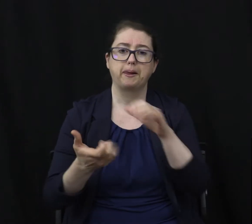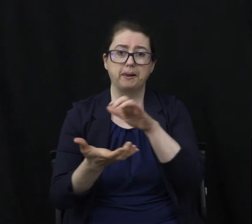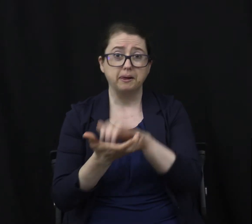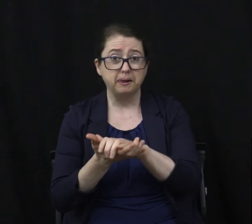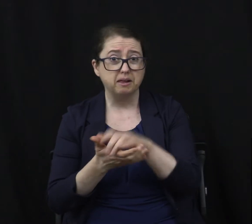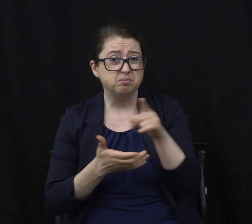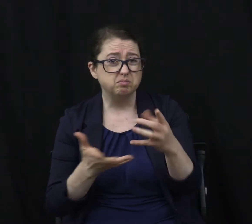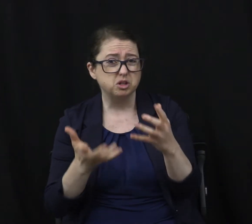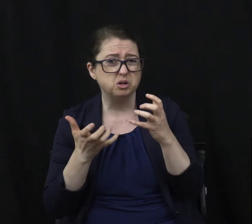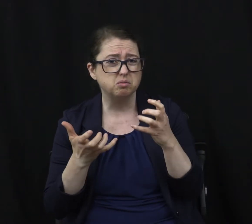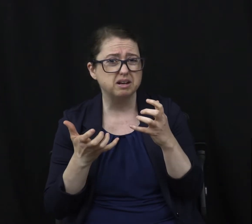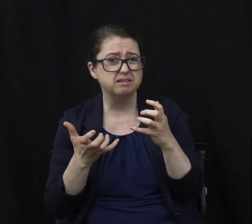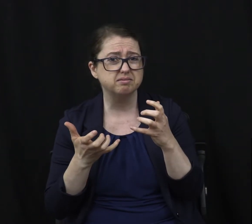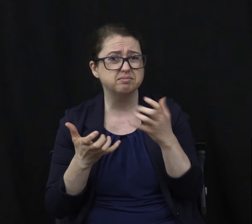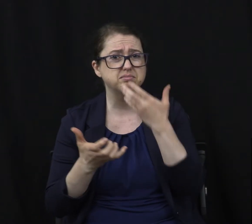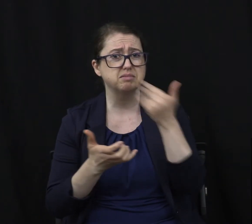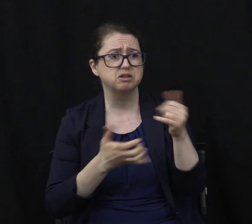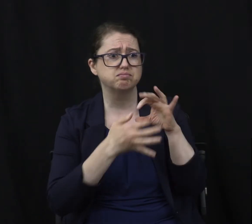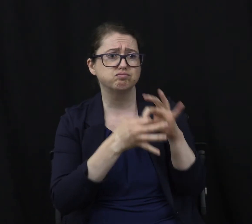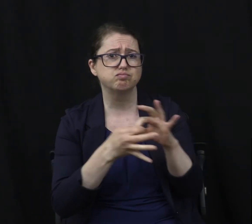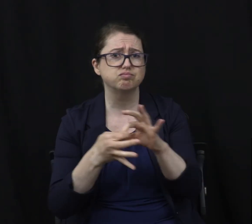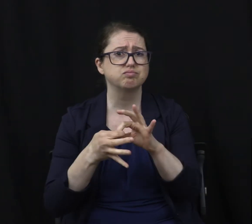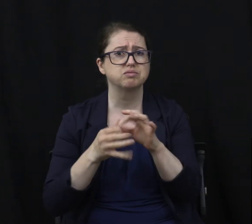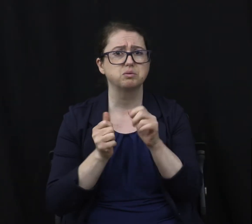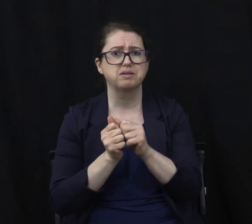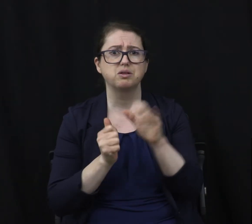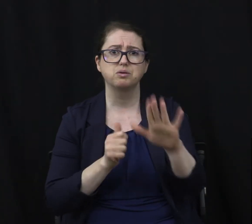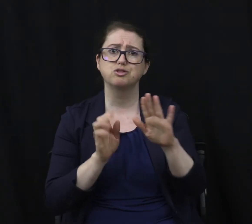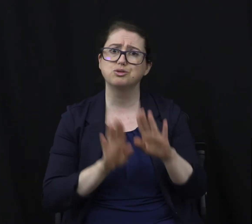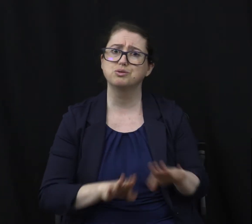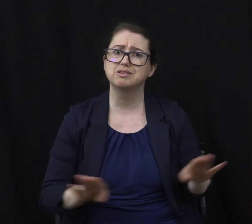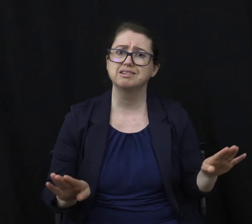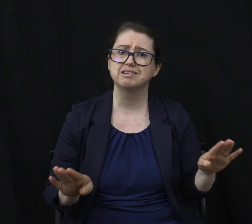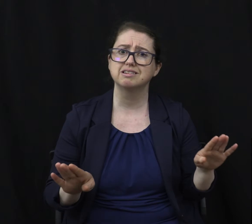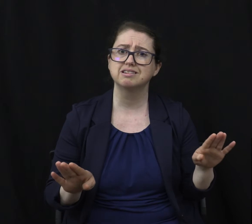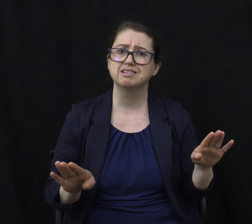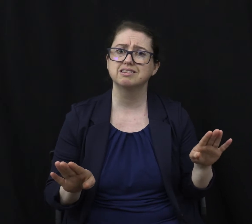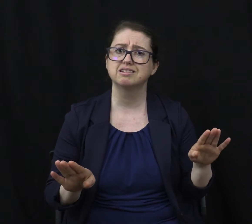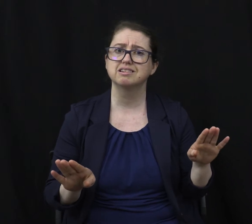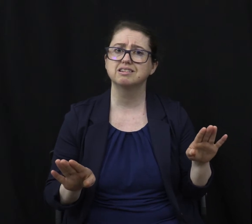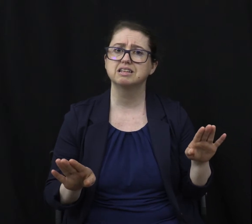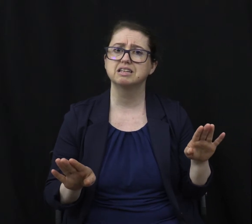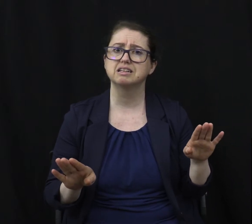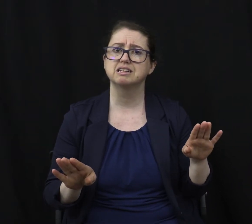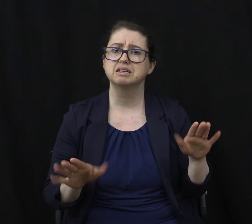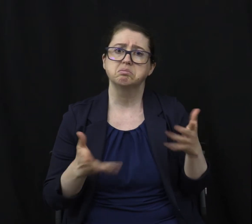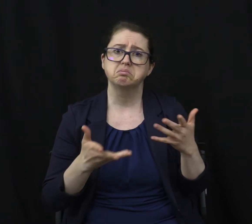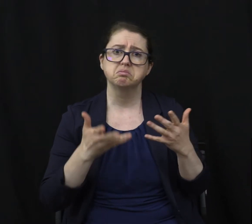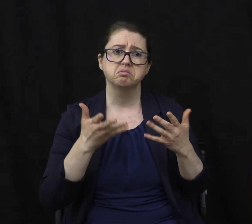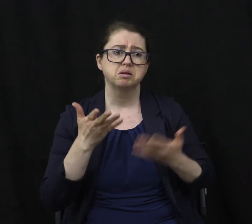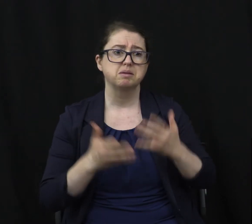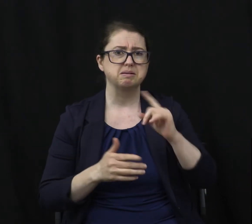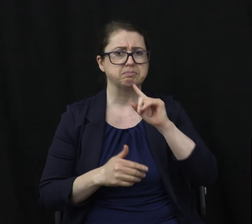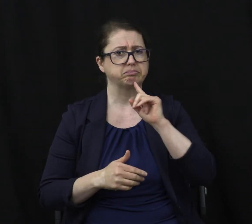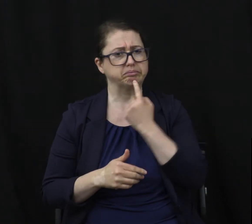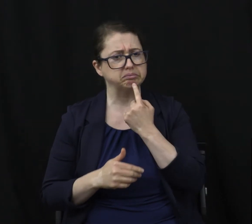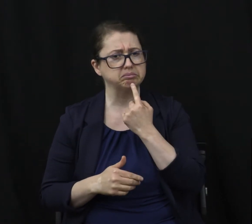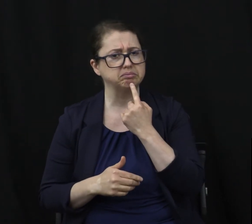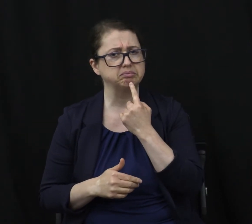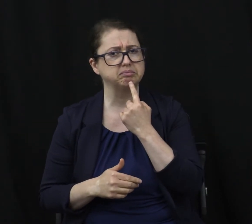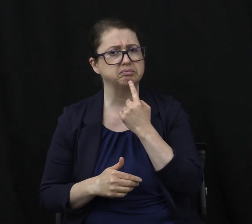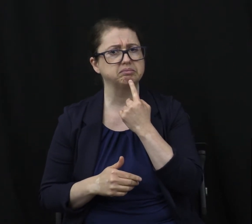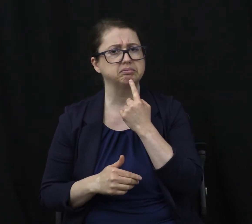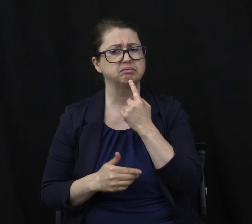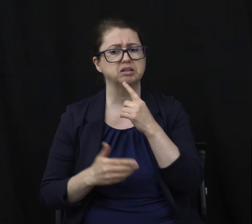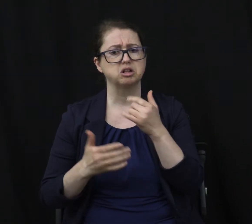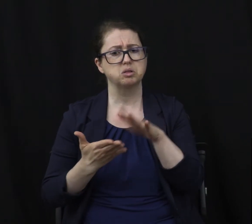better relationships with your children? What about overcome bitterness and learn to forgive? Would you like